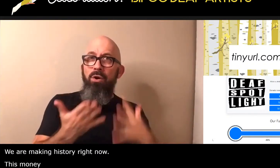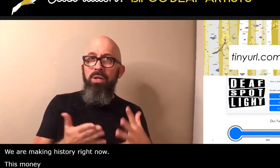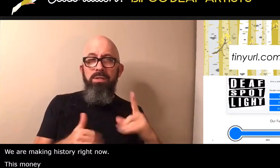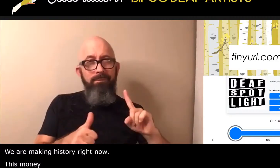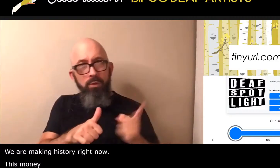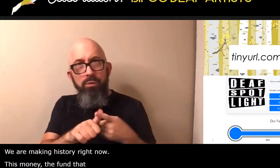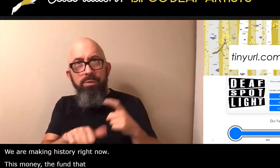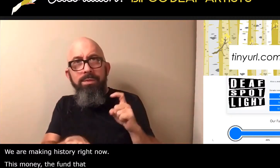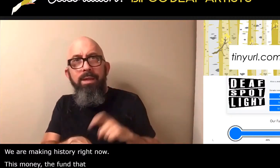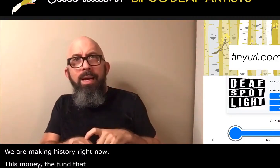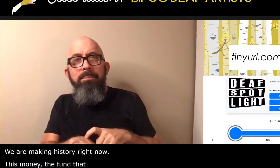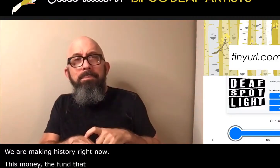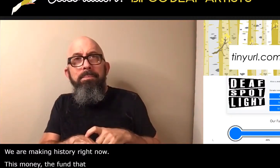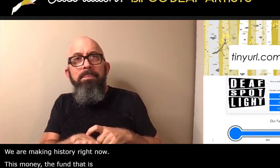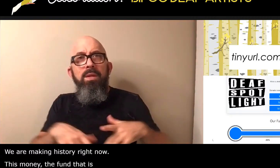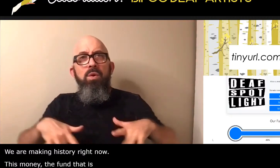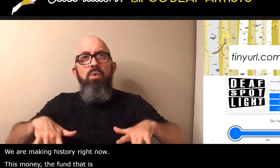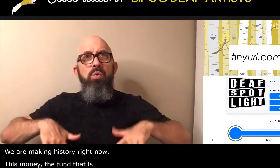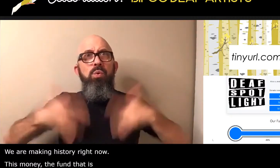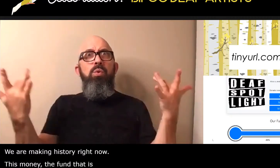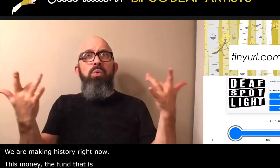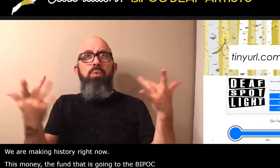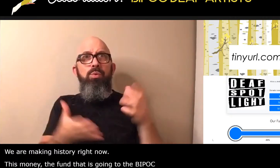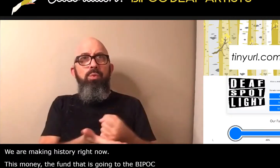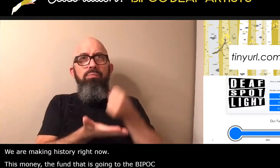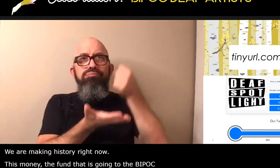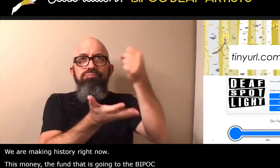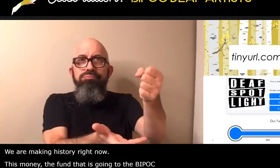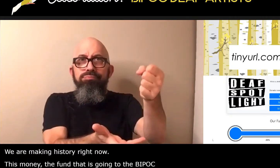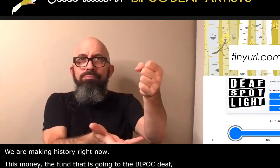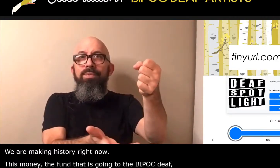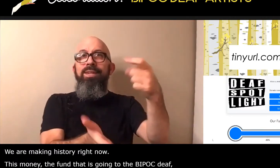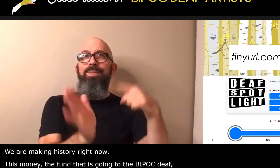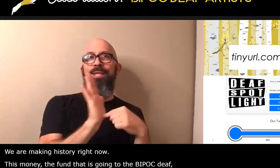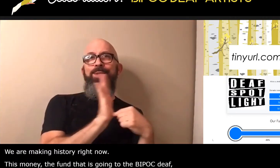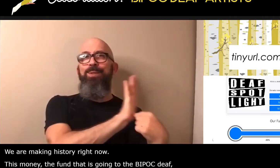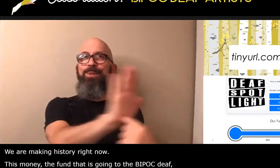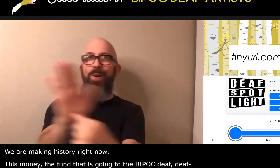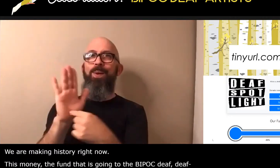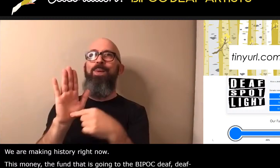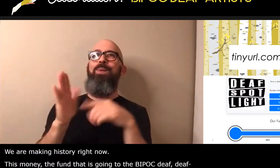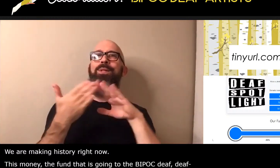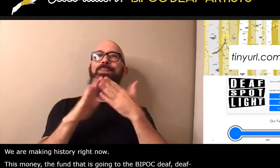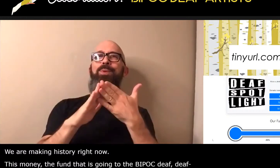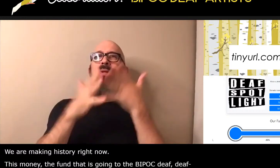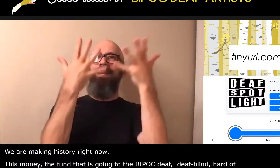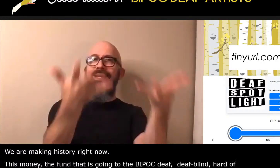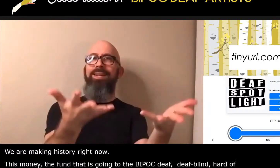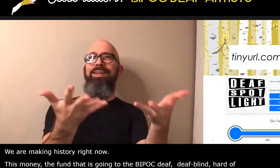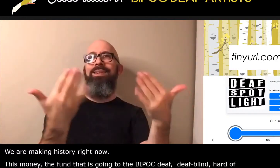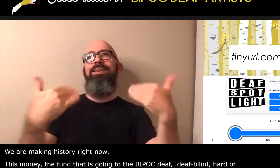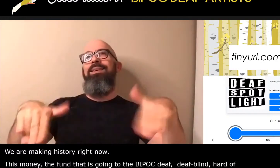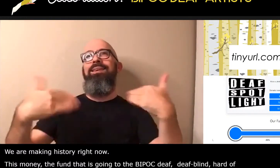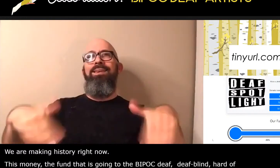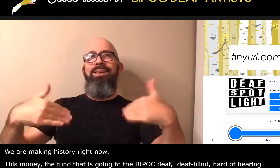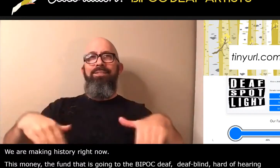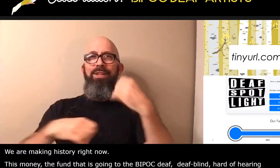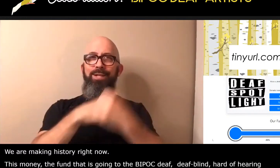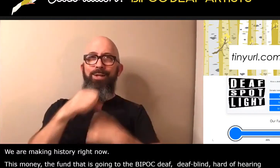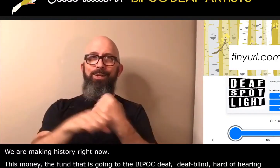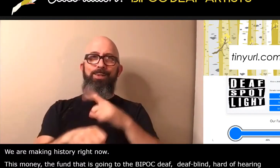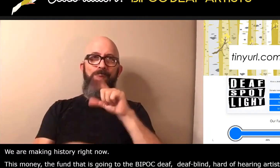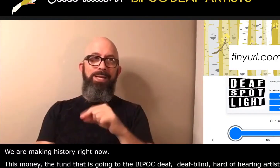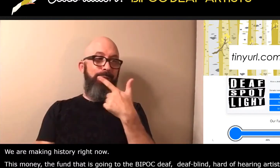to the BIPOC, deaf, blind, hard of hearing artists, I mean, this is going to be an amazing opportunity for all